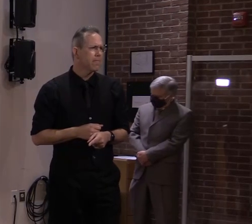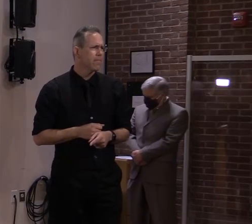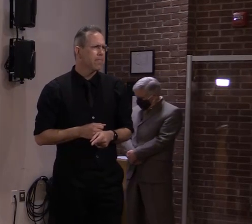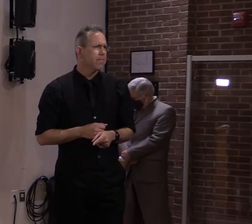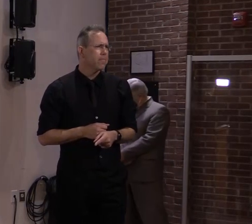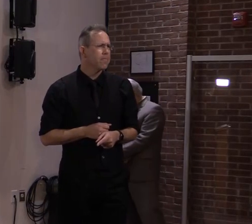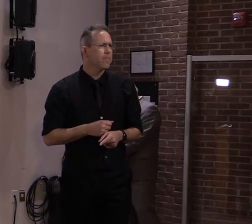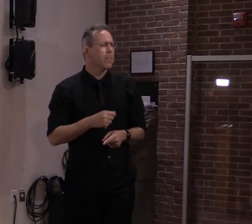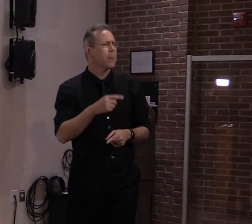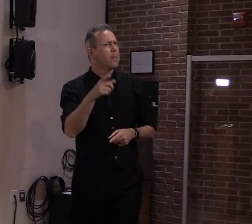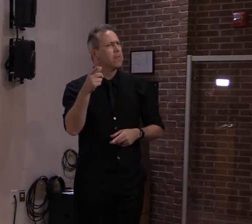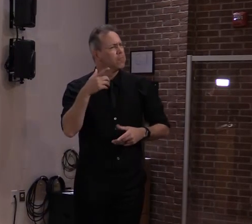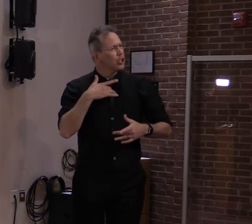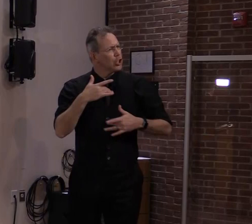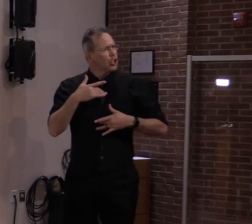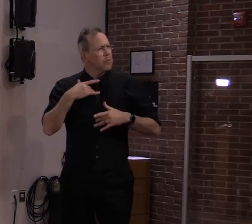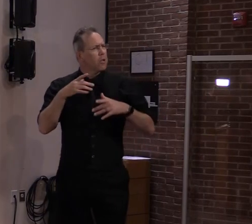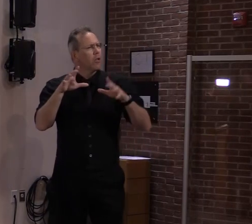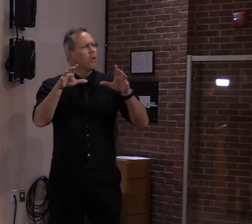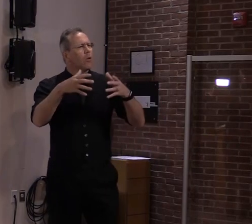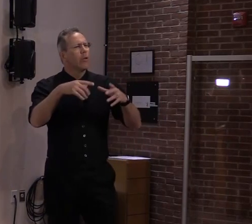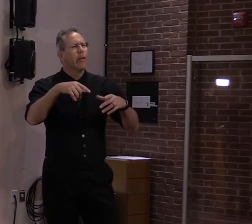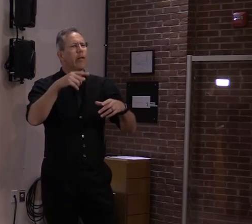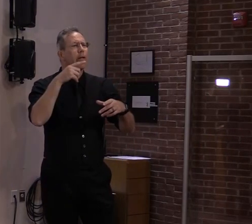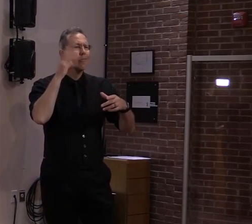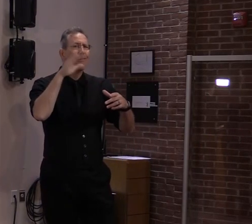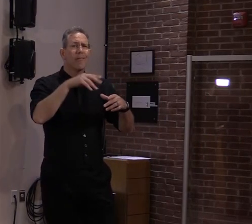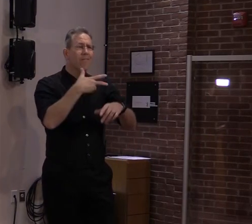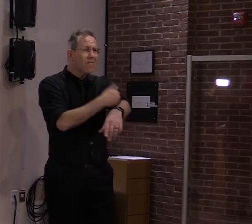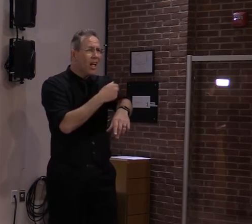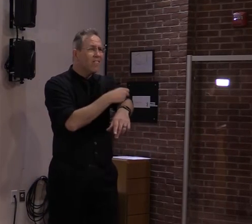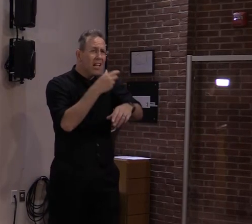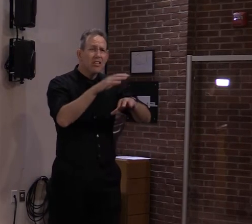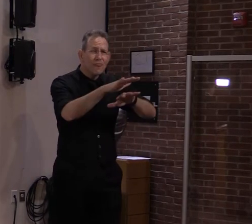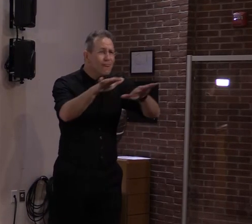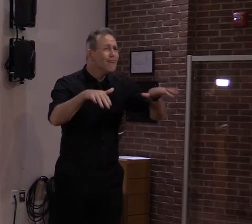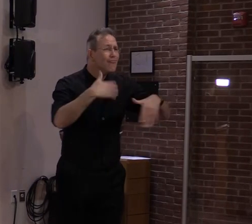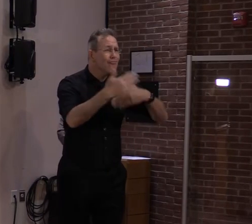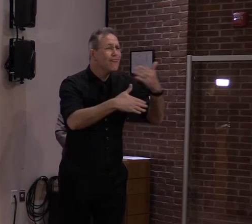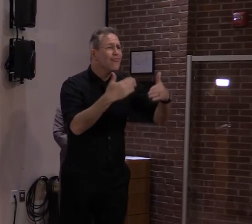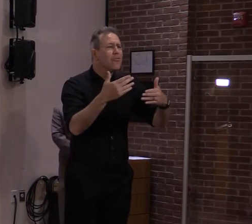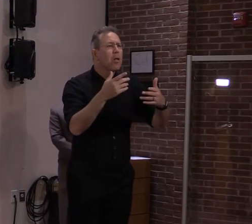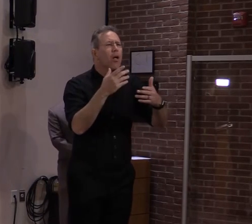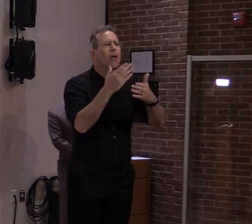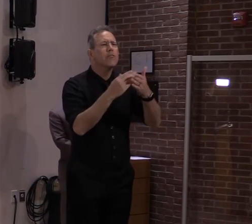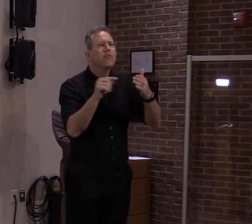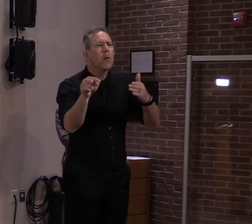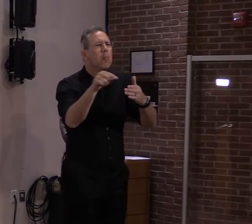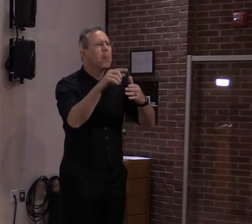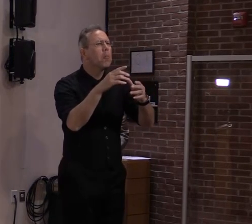the vaccine, such as, you know, particularly conservative religious groups or anything like that?